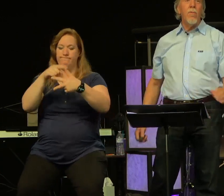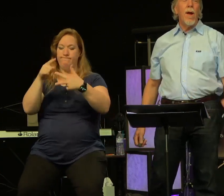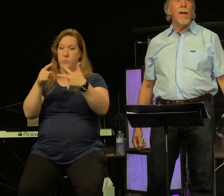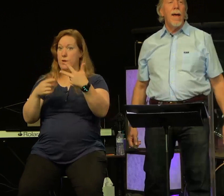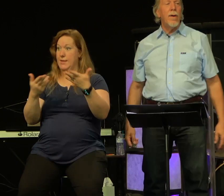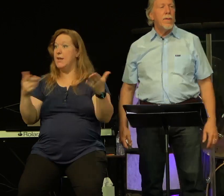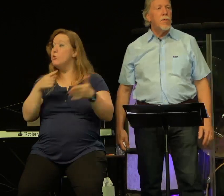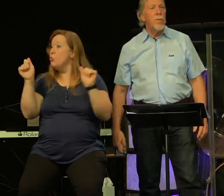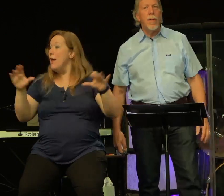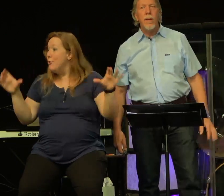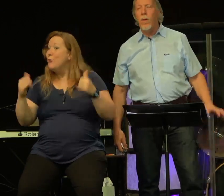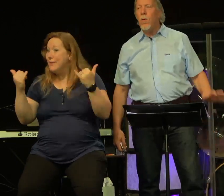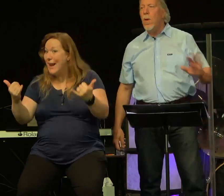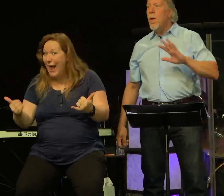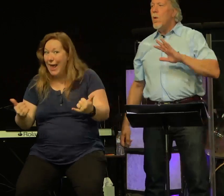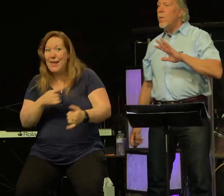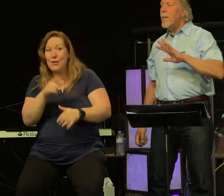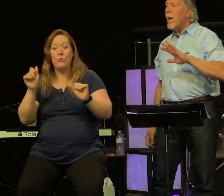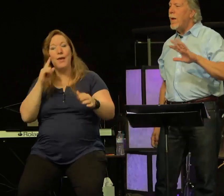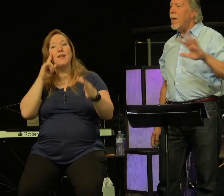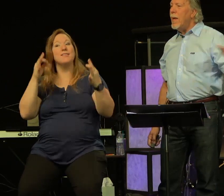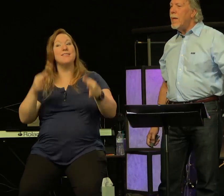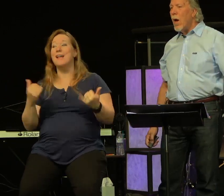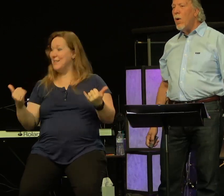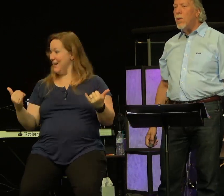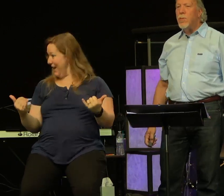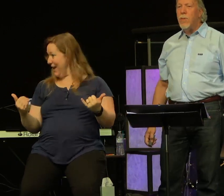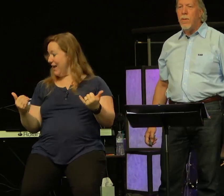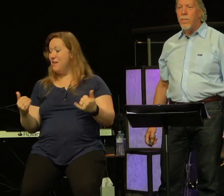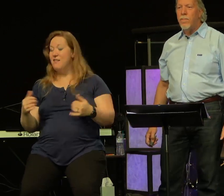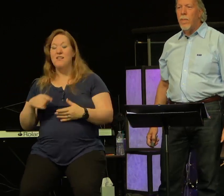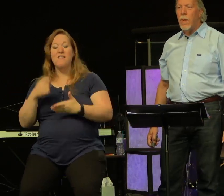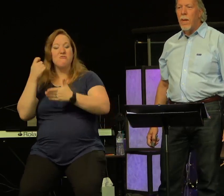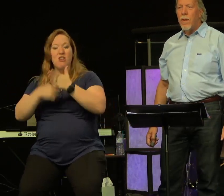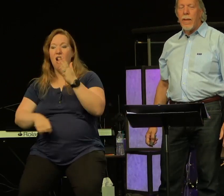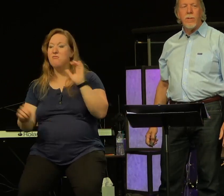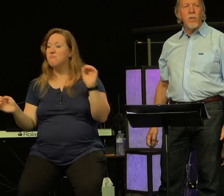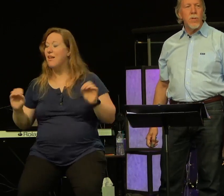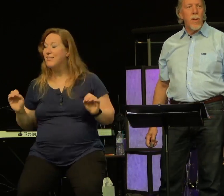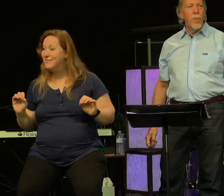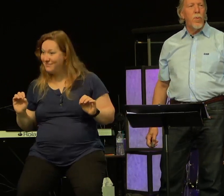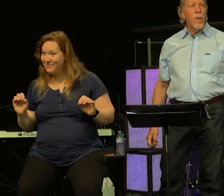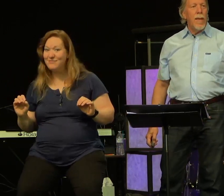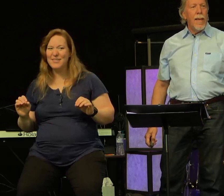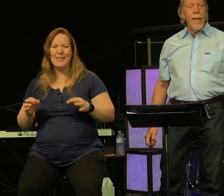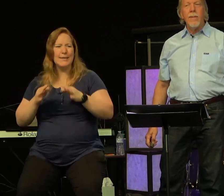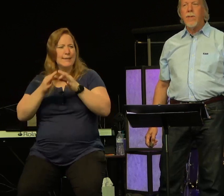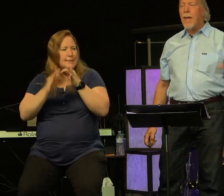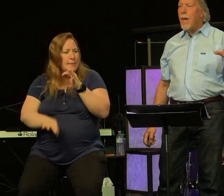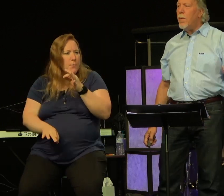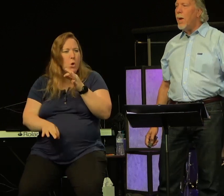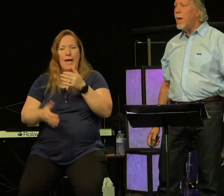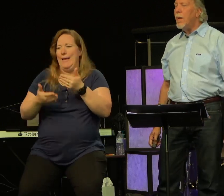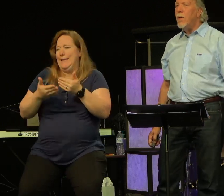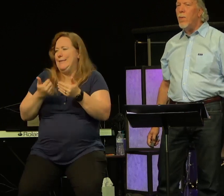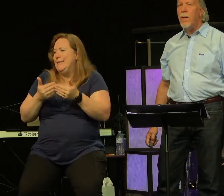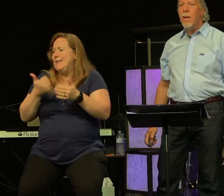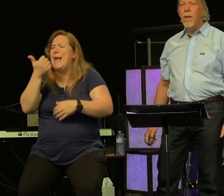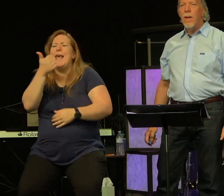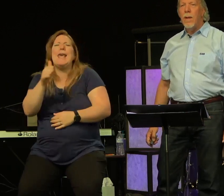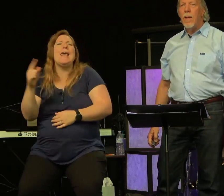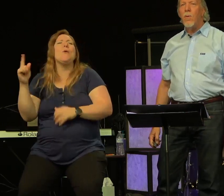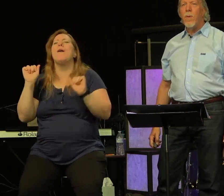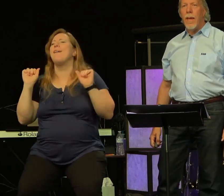can do right now. That you can do without any cost. These are simple, easy. Anybody can do